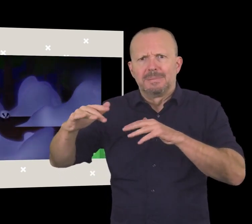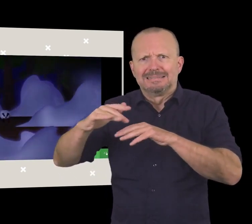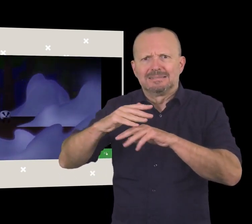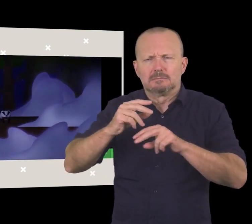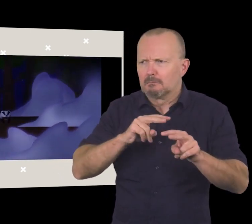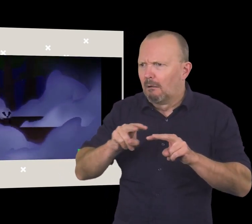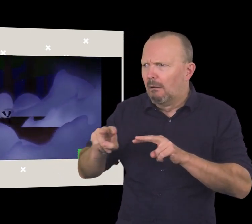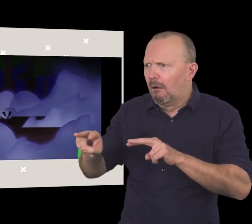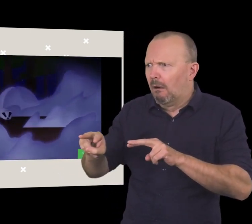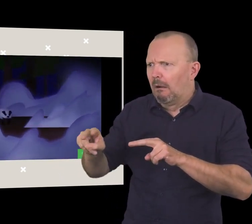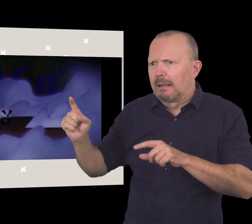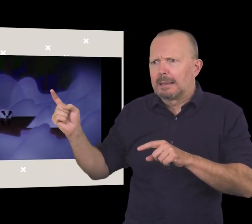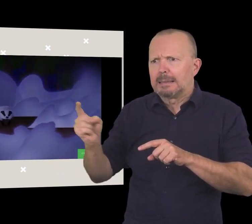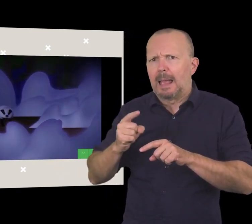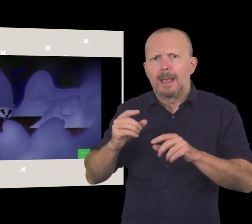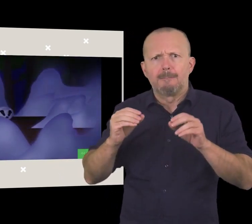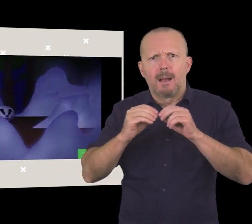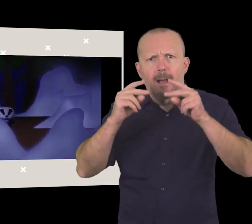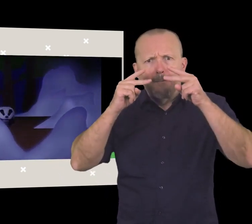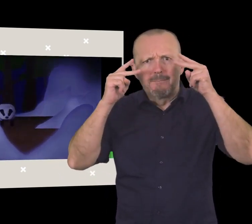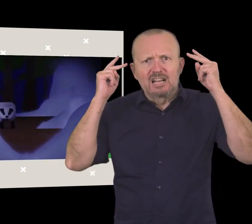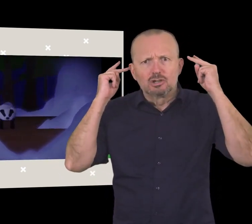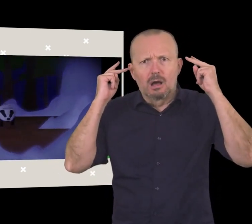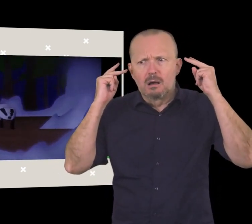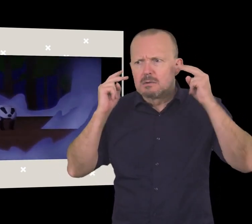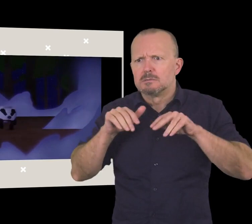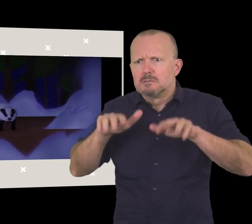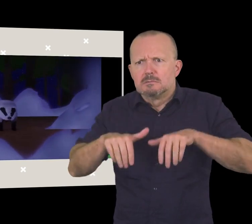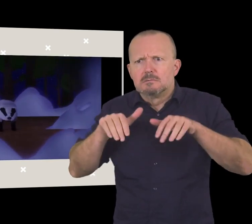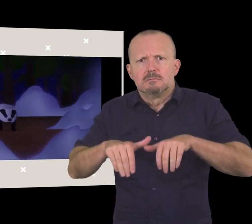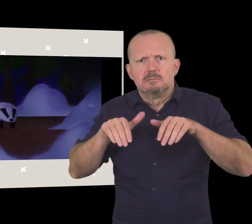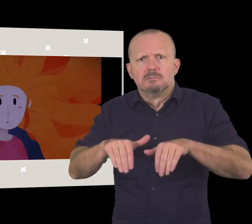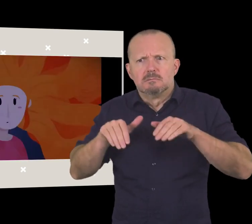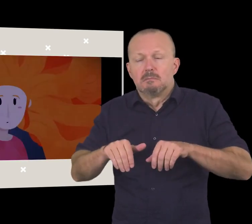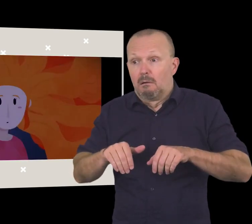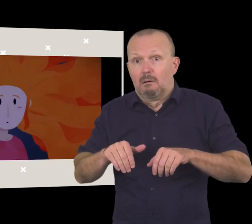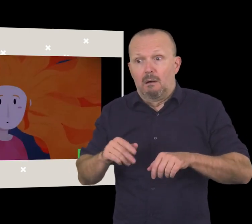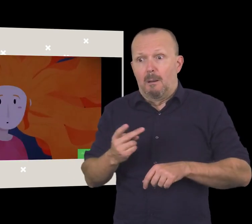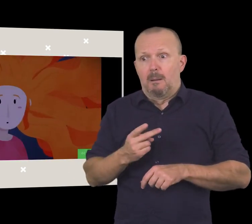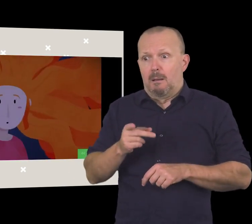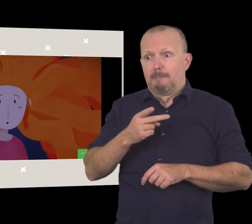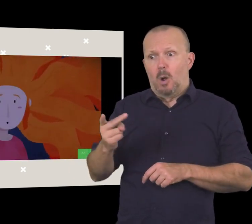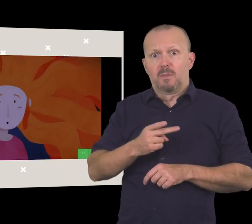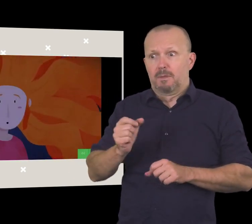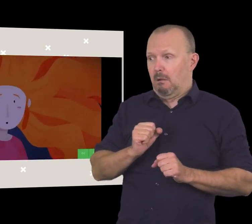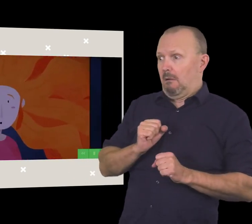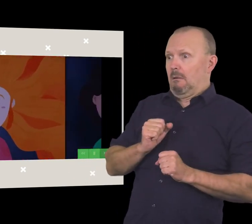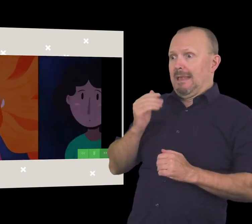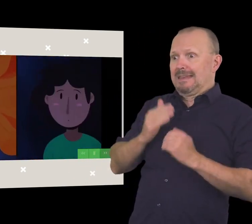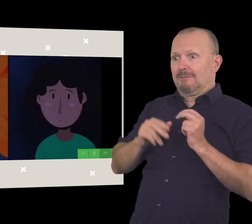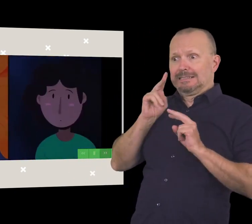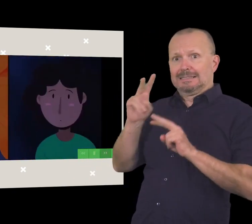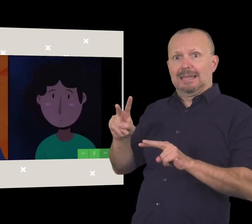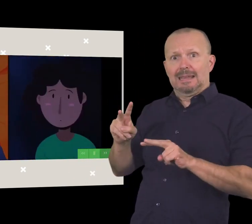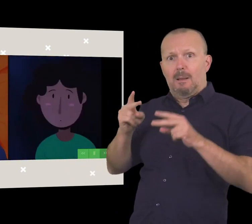Suddenly, out of the rolling mist, there came a badger. Having never seen a badger up